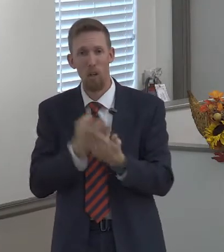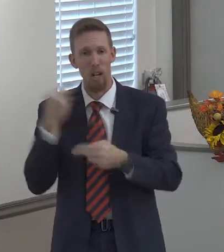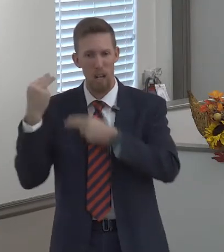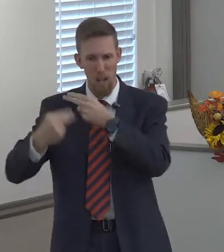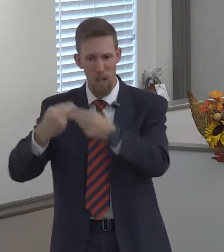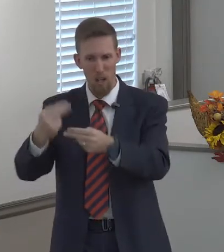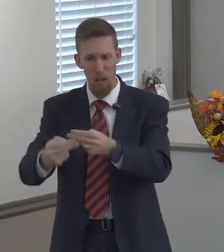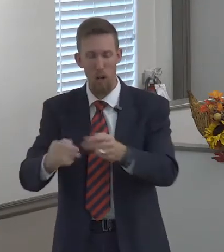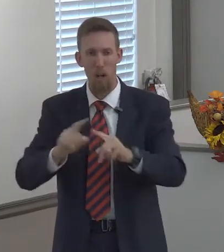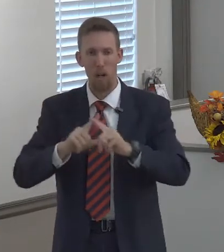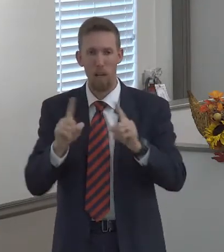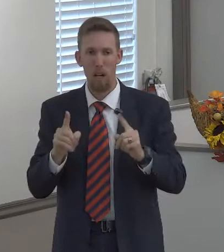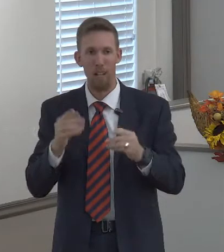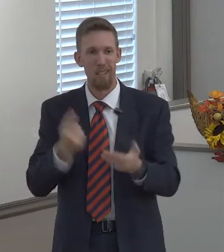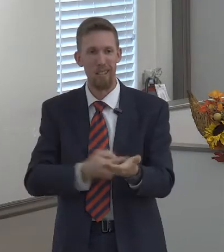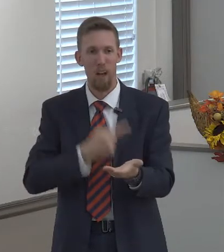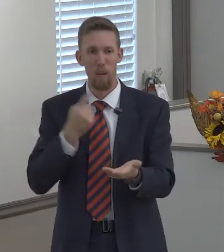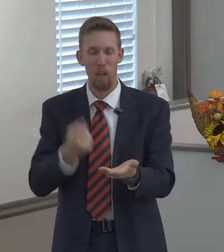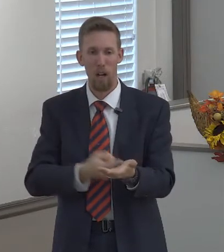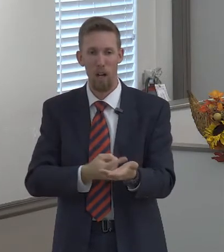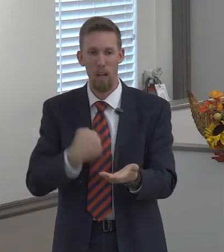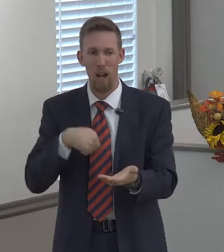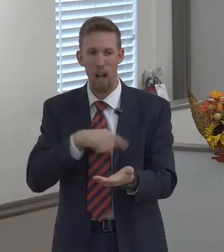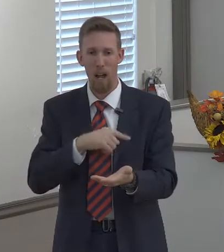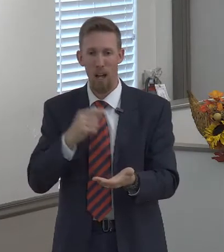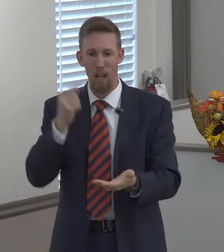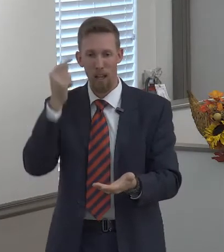This Thursday we'll have Thanksgiving.